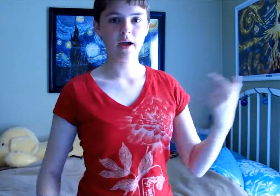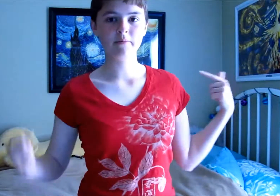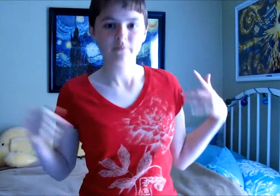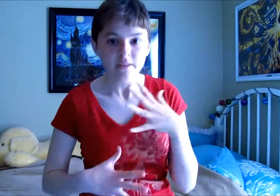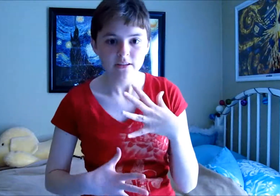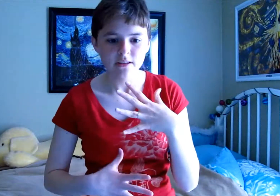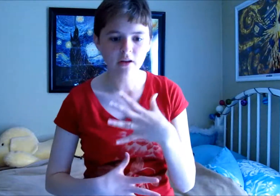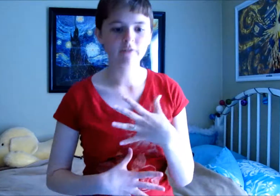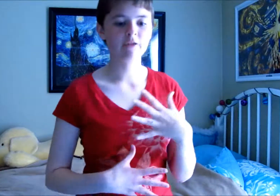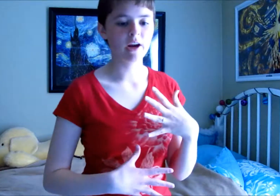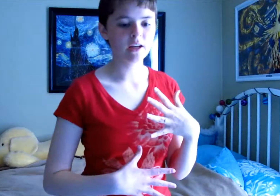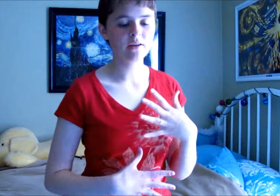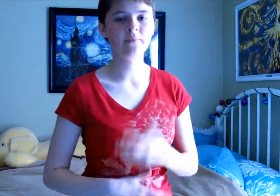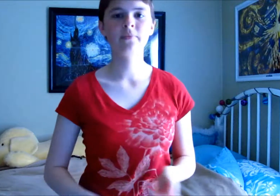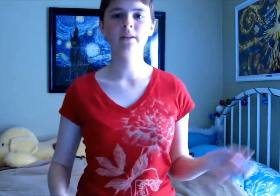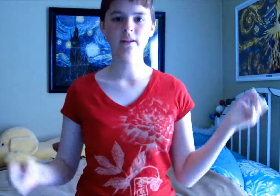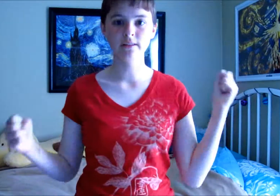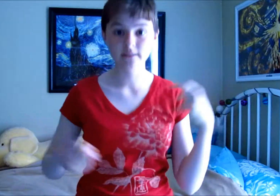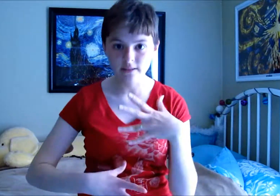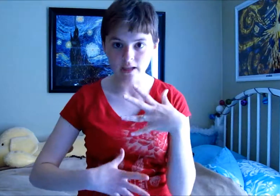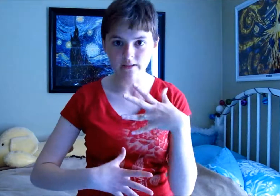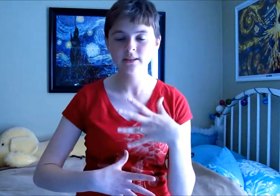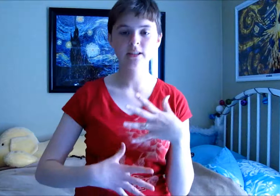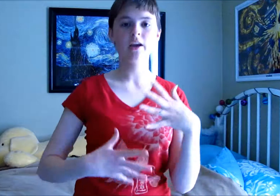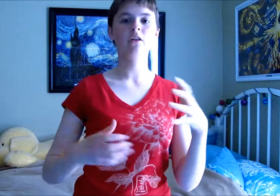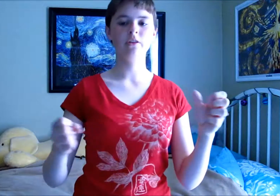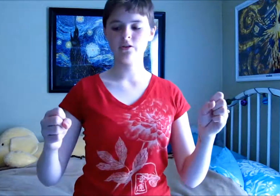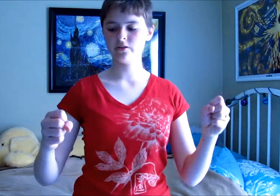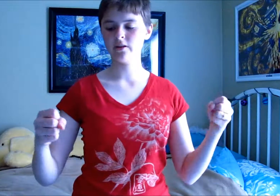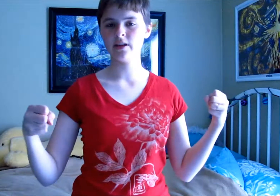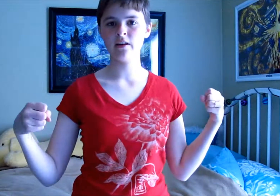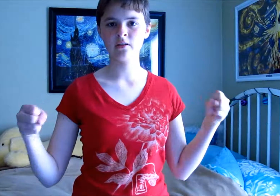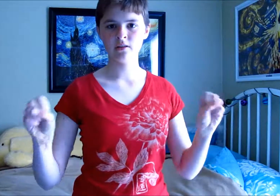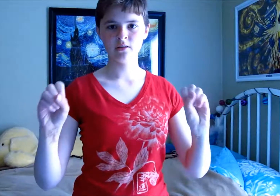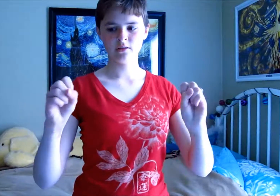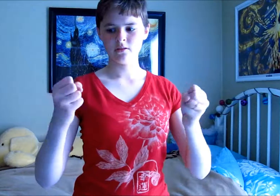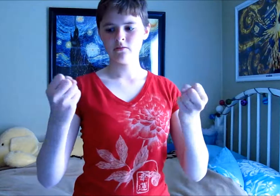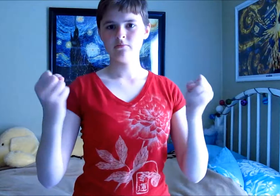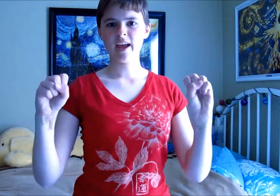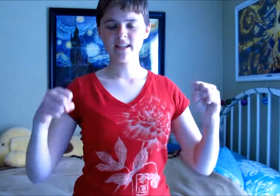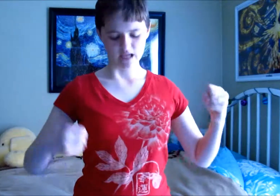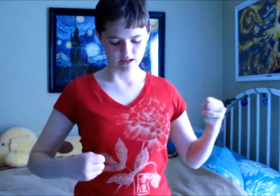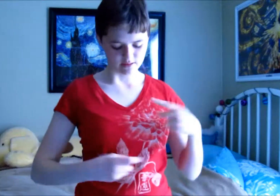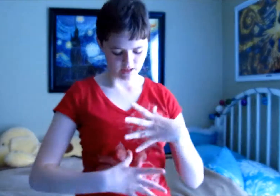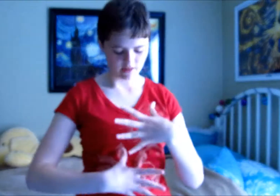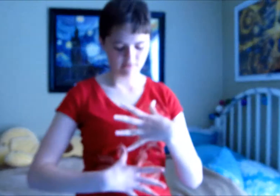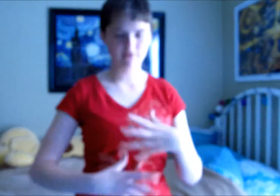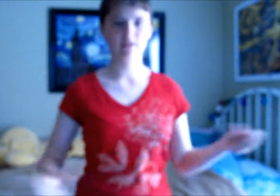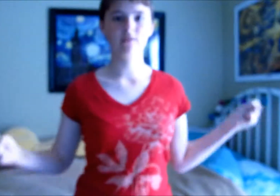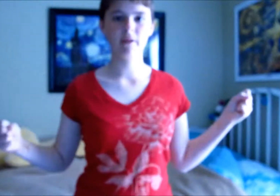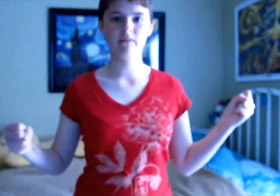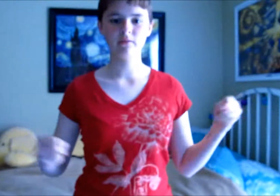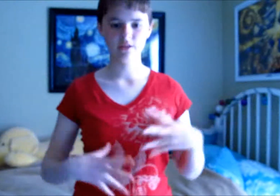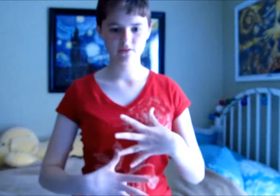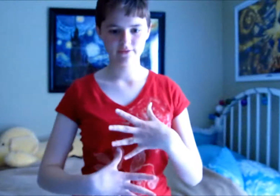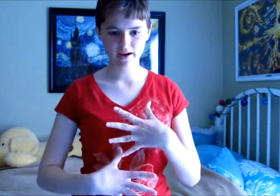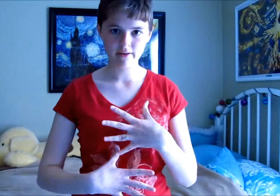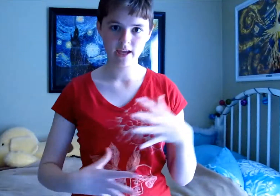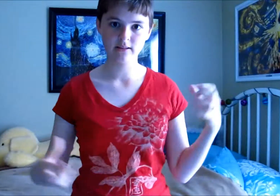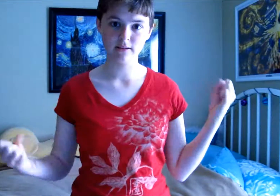I'm afraid. This is a sign scare. You're just going to take S hands and then flip them out into 5 hands in